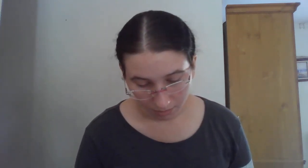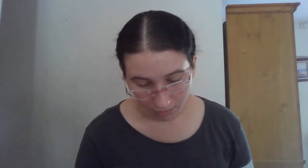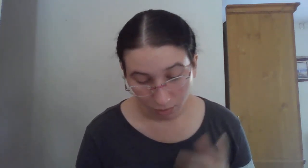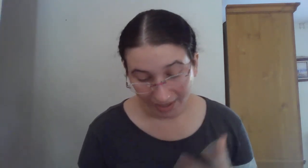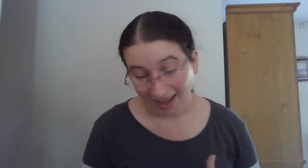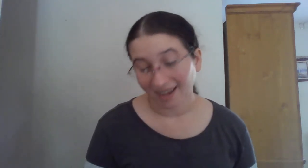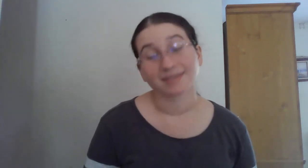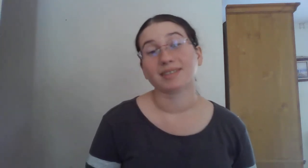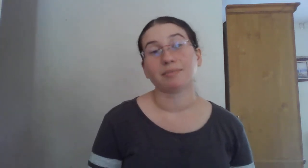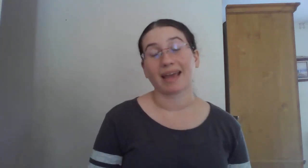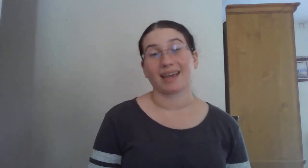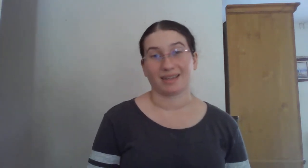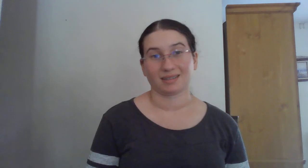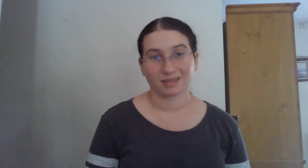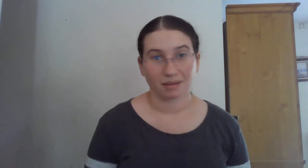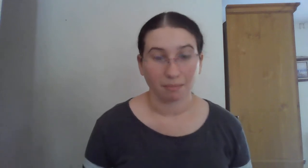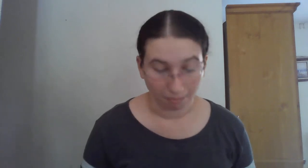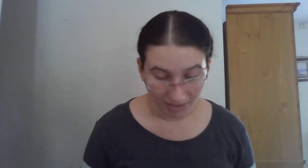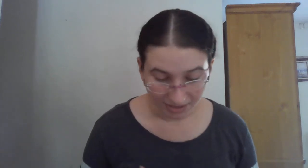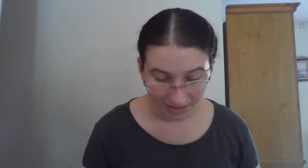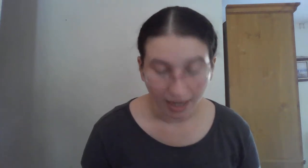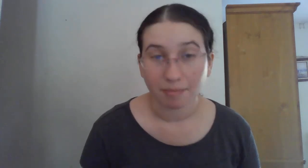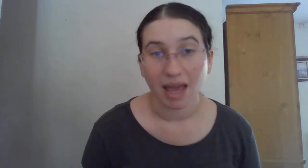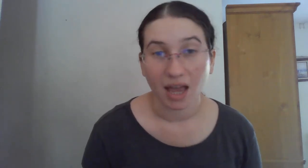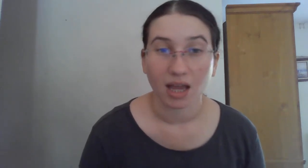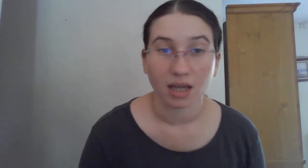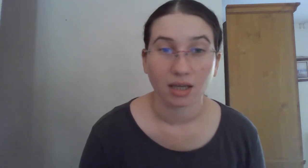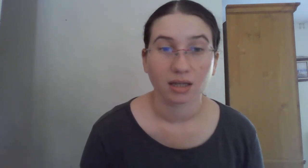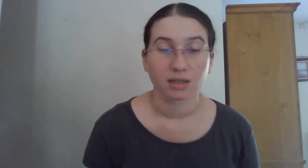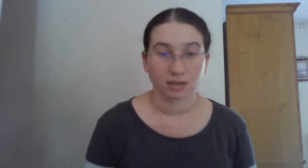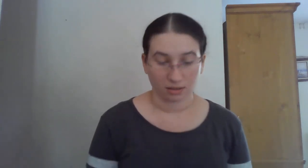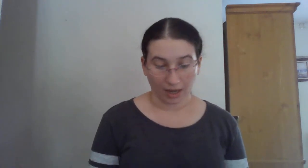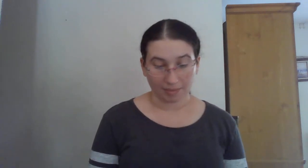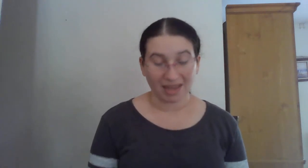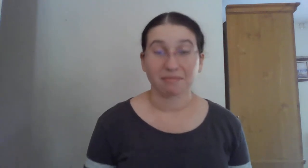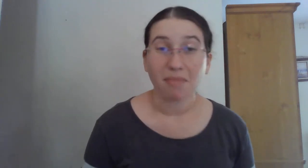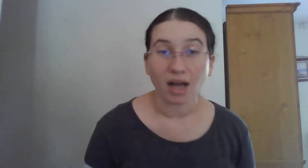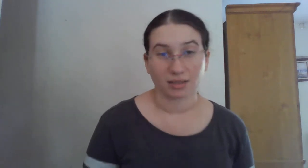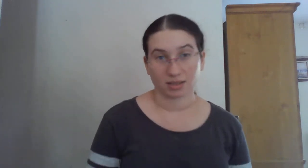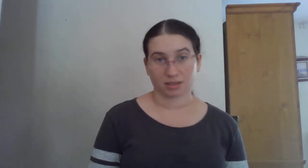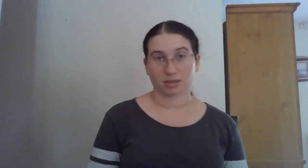do I have to pay? Must I pay? I pay must.